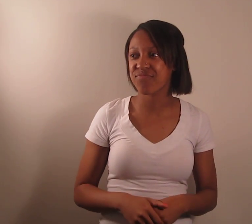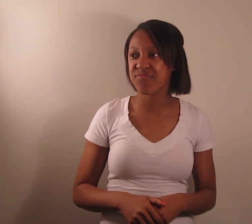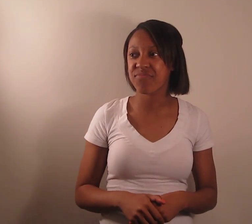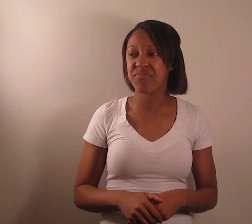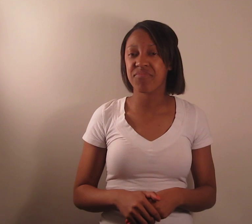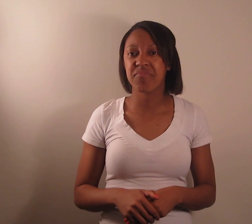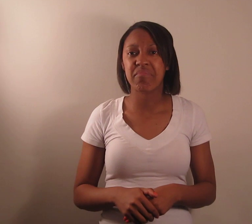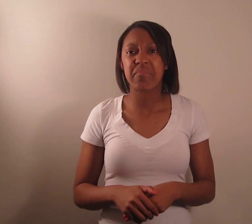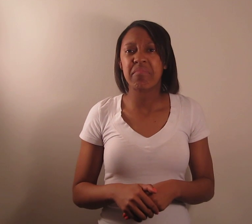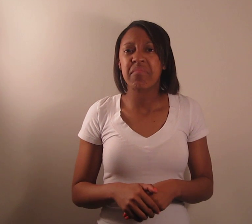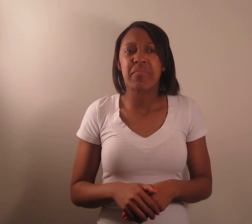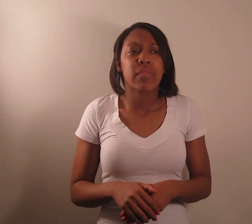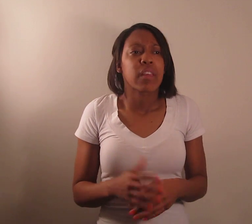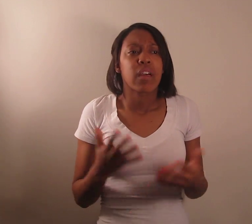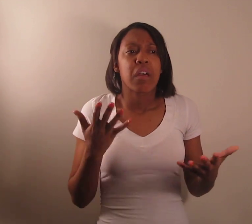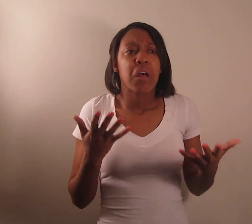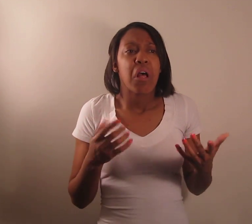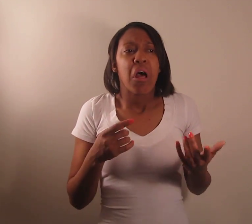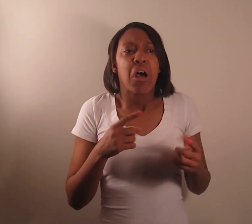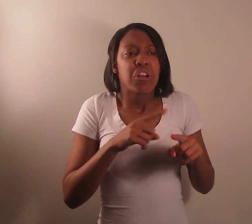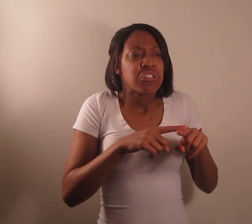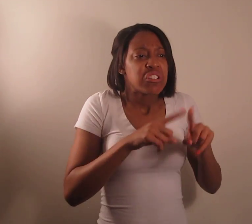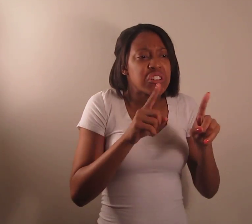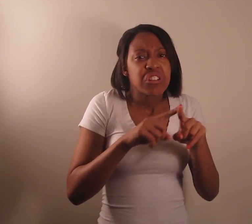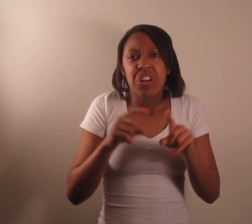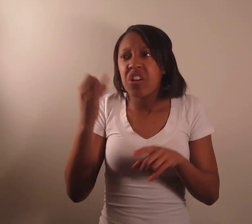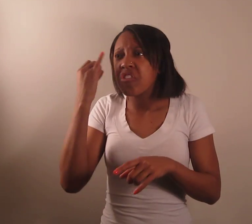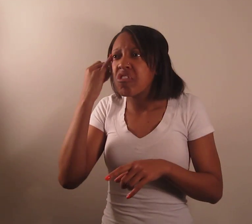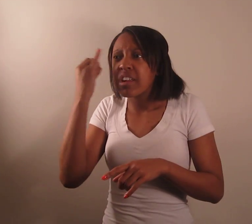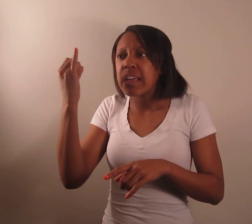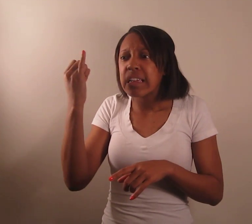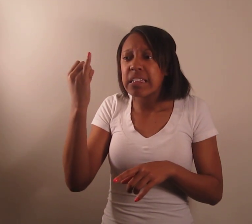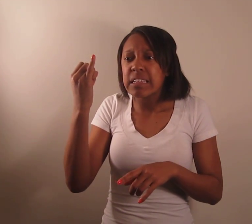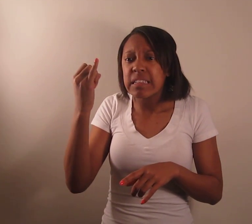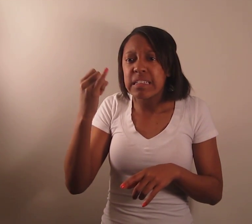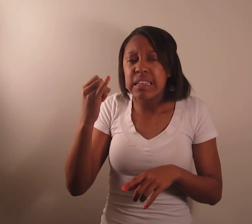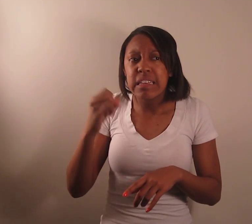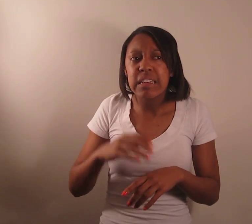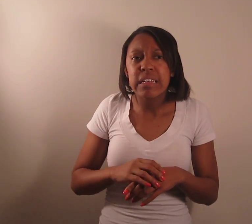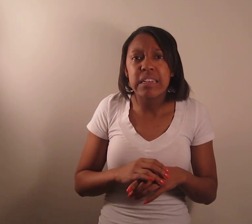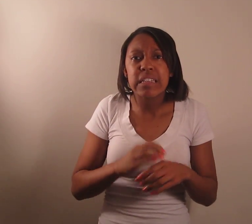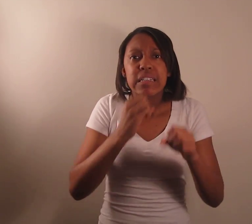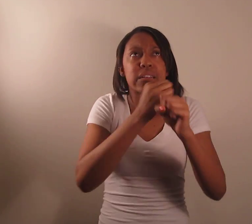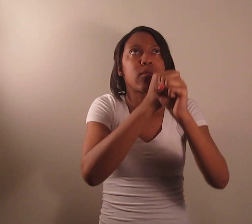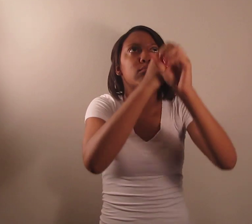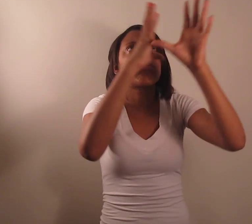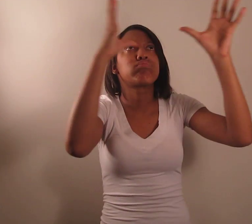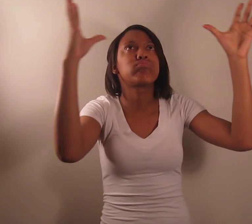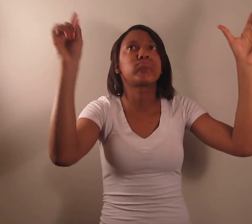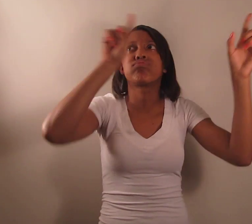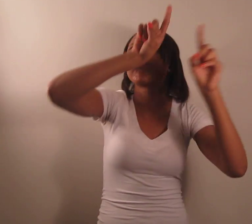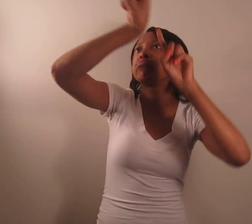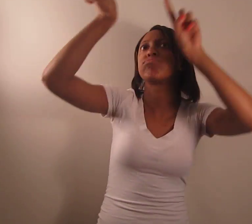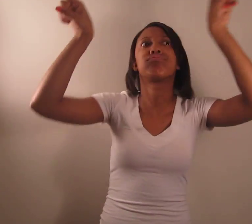rare ideas or things that we can come up with beyond our imagination? Mr. Jason?